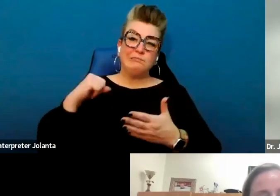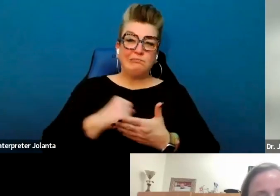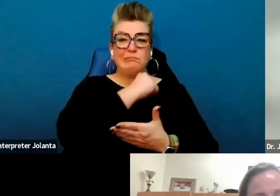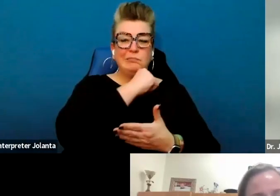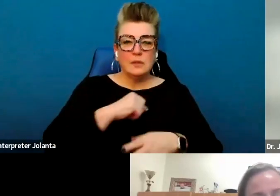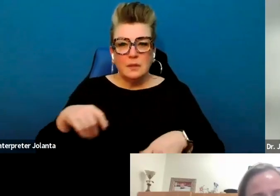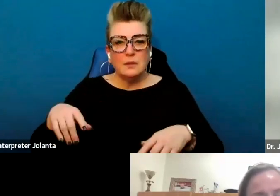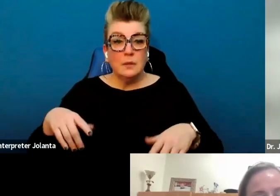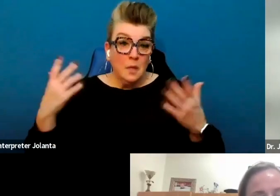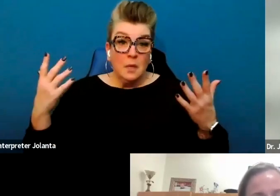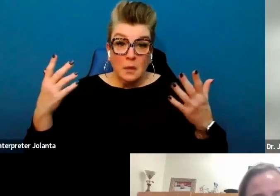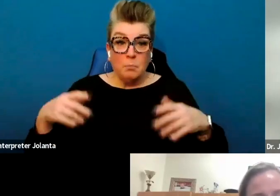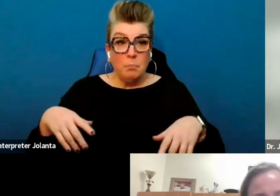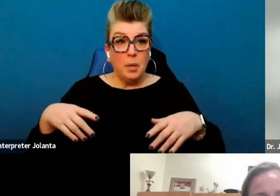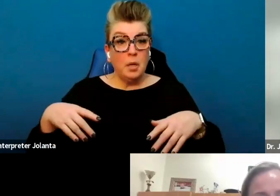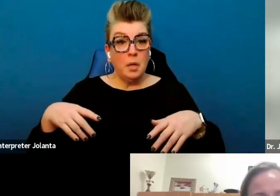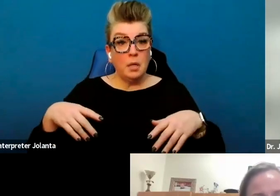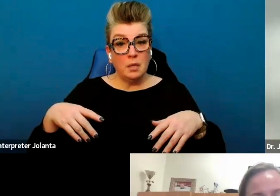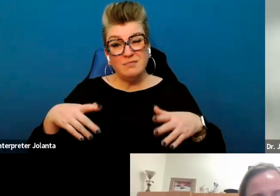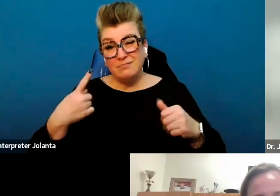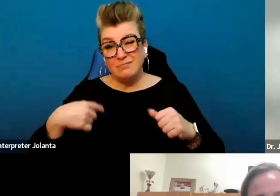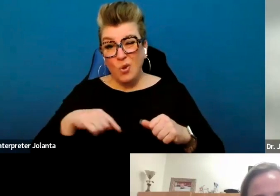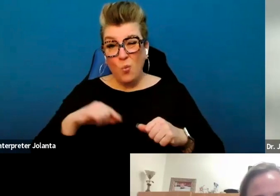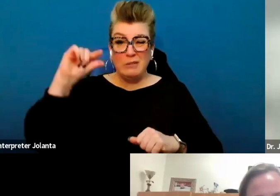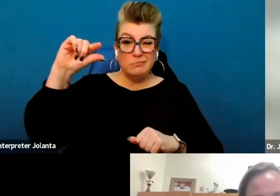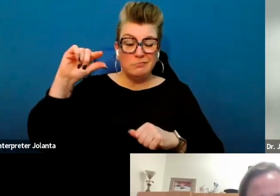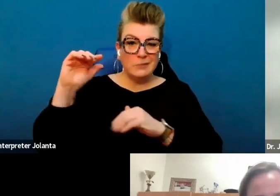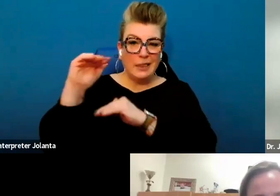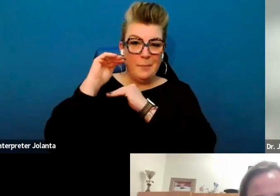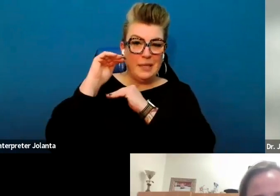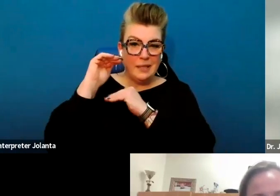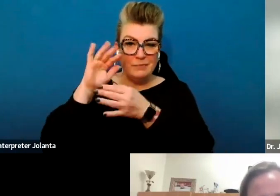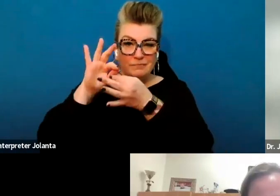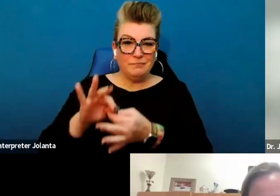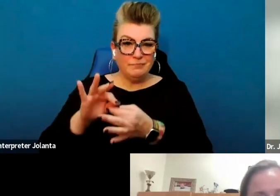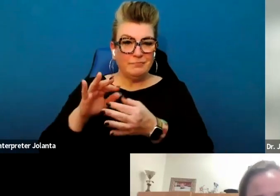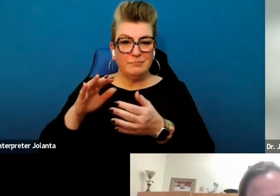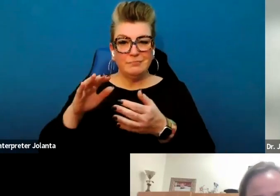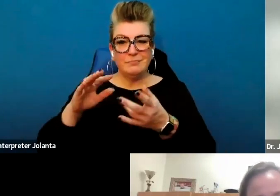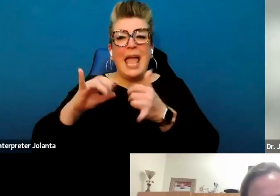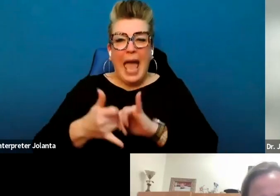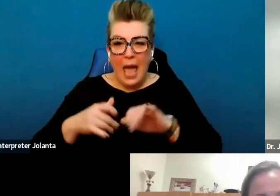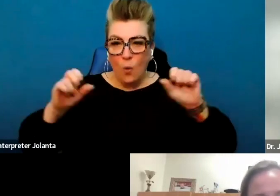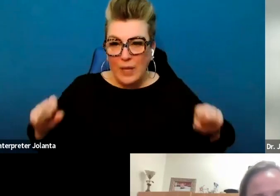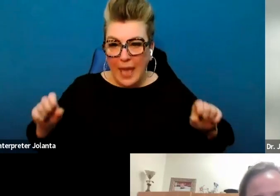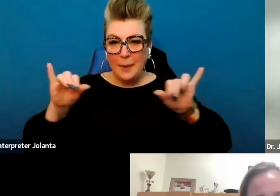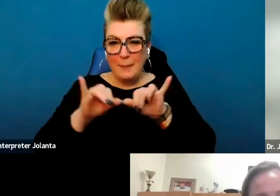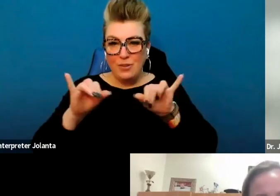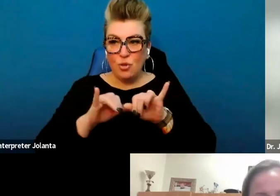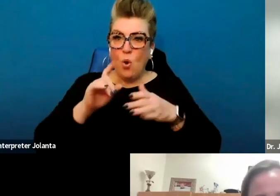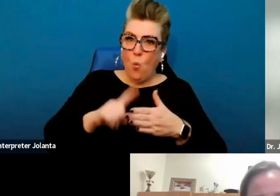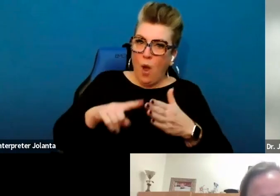mean we're pretty limited in terms of the nature of the measures that we kind of have in